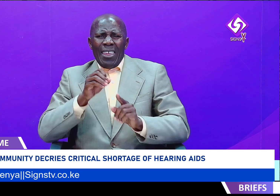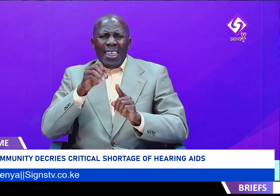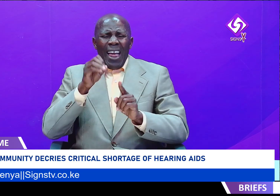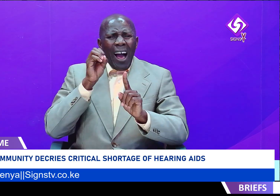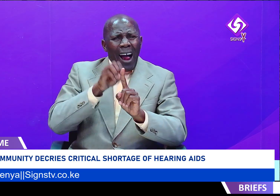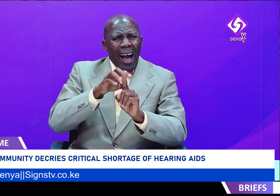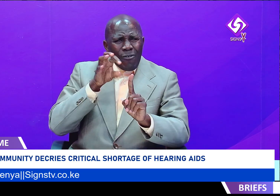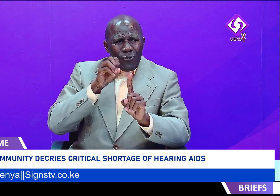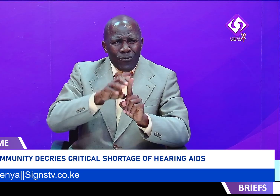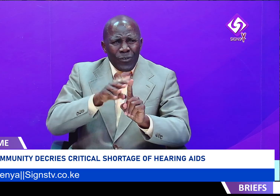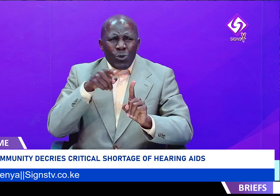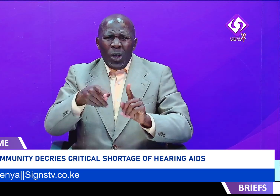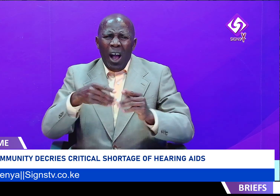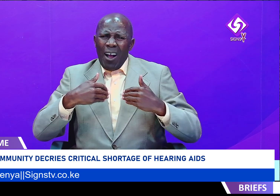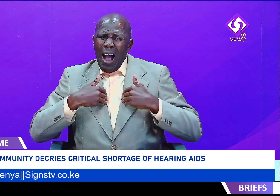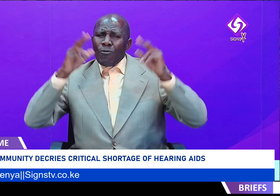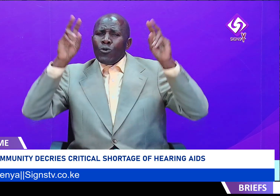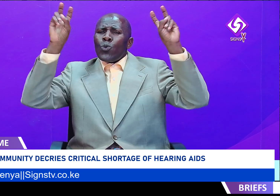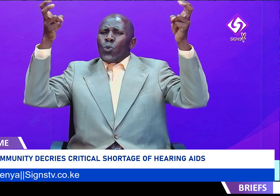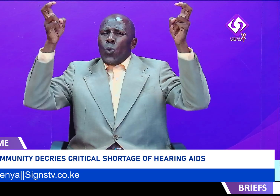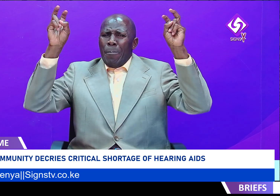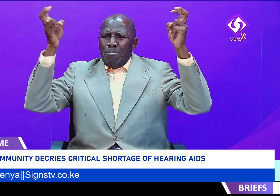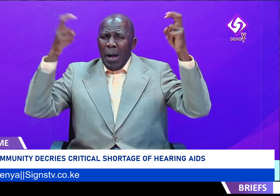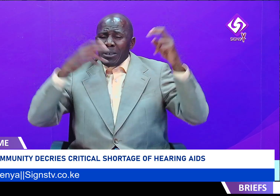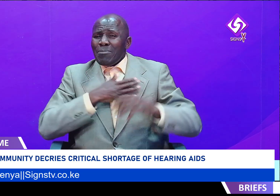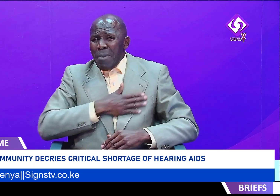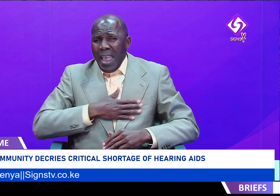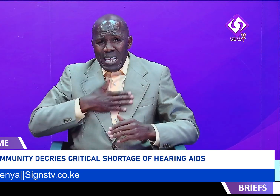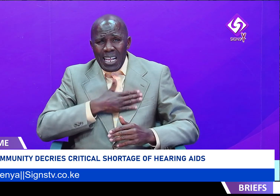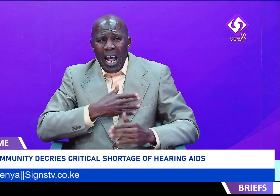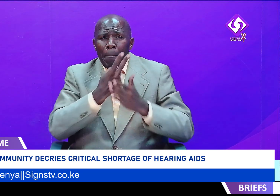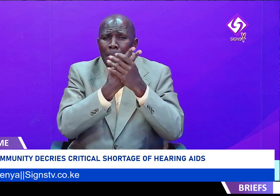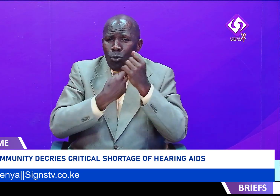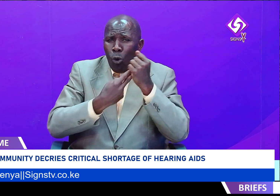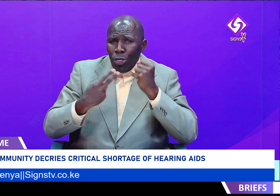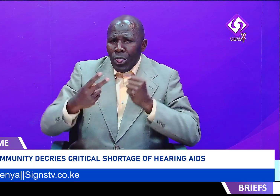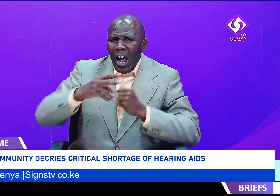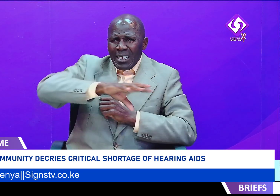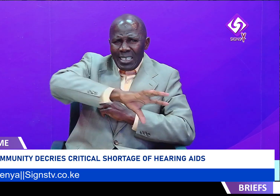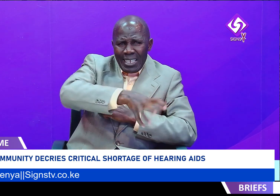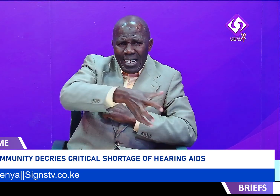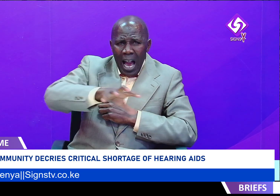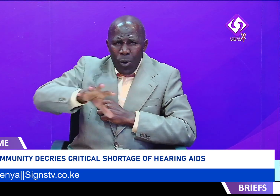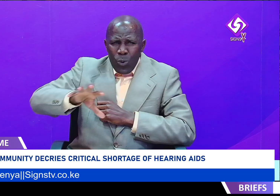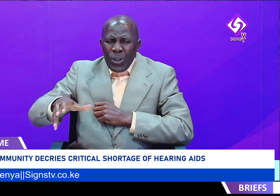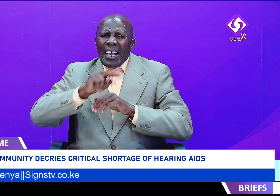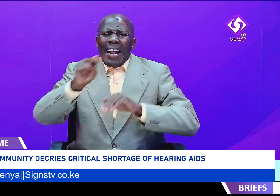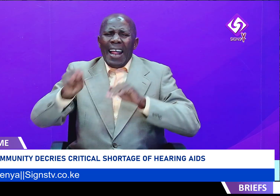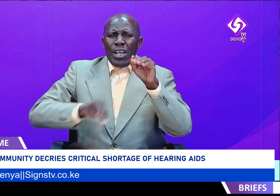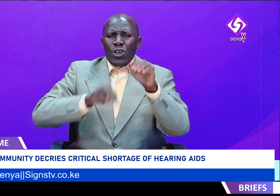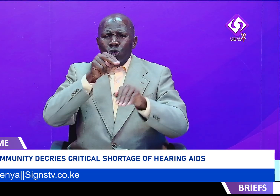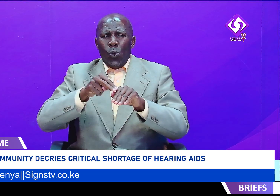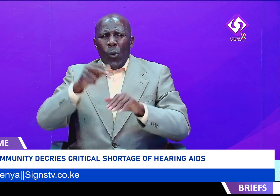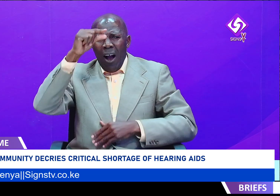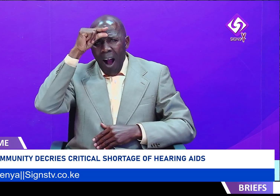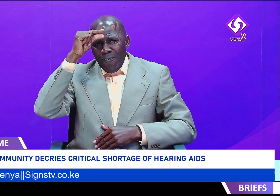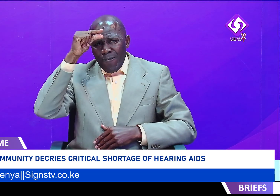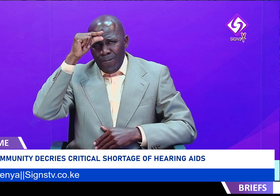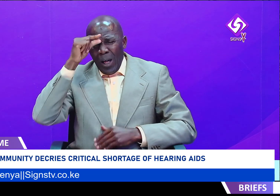of life, education, and economic participation. community representatives, and